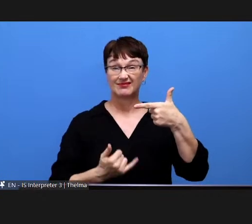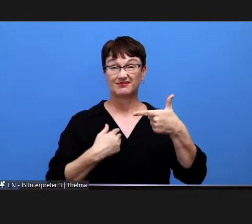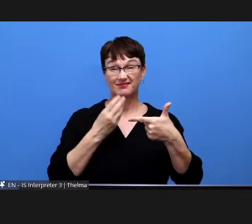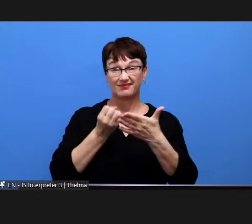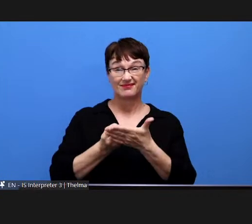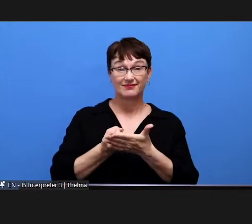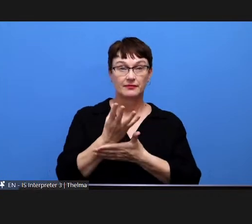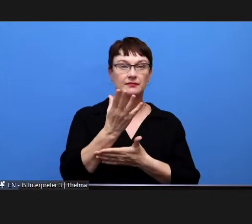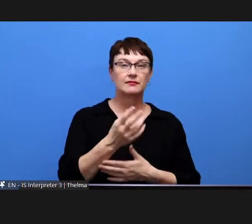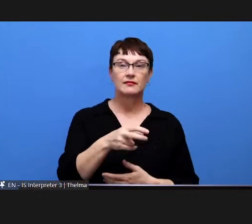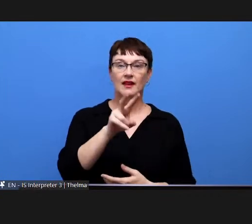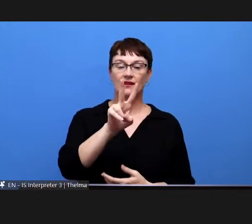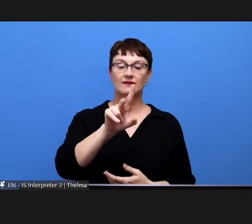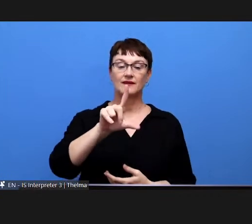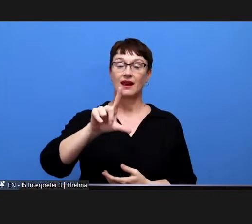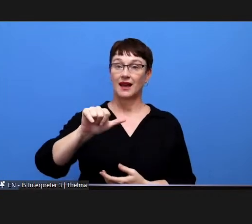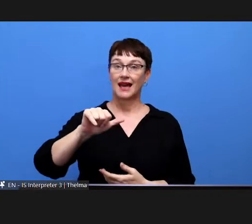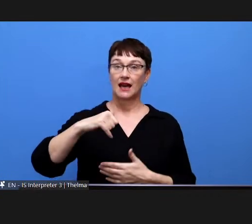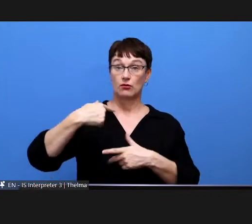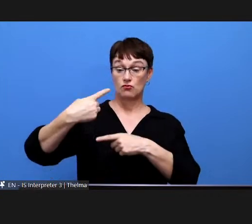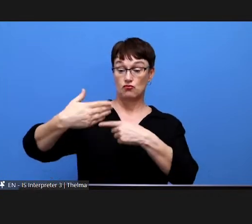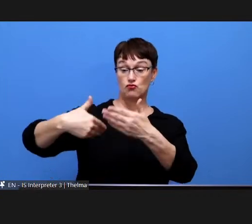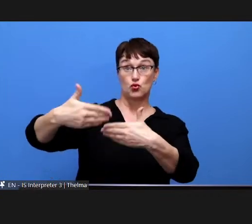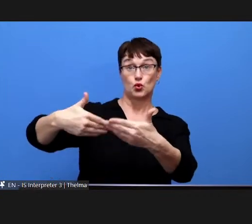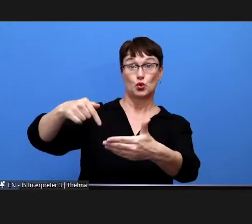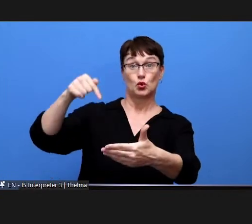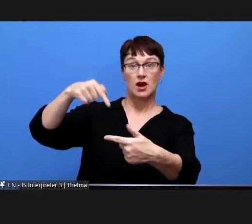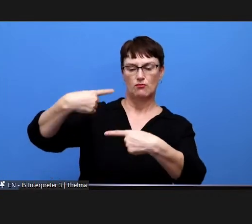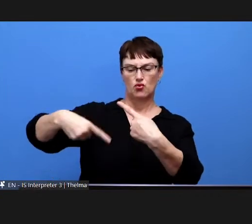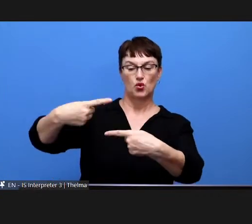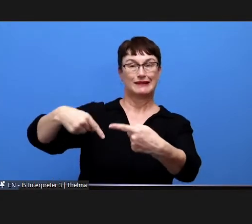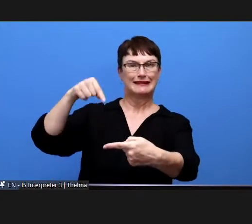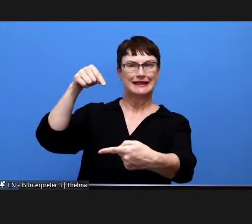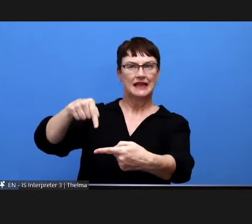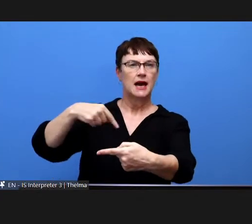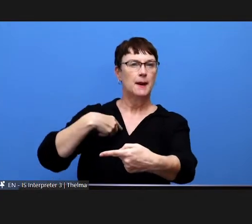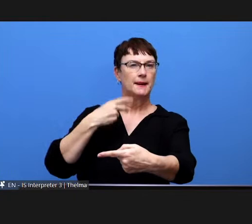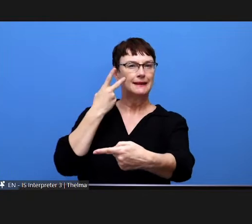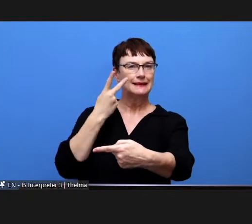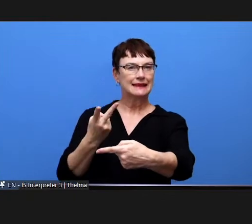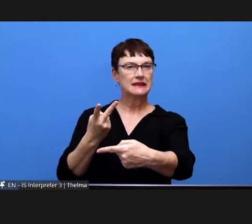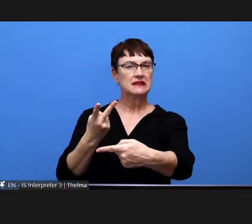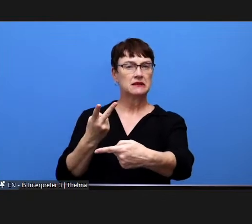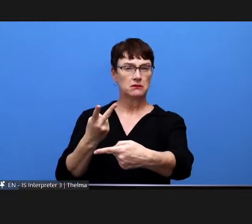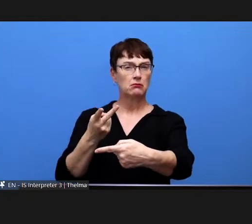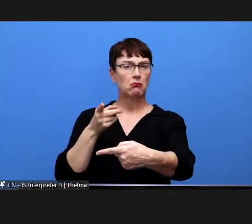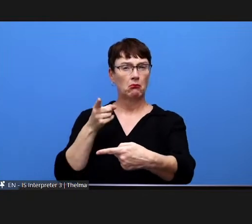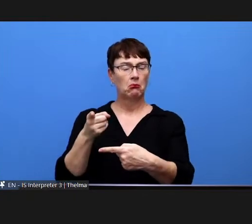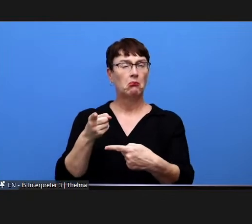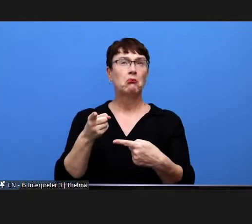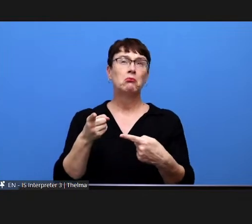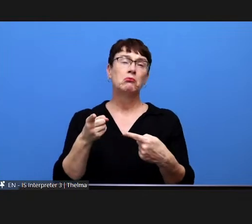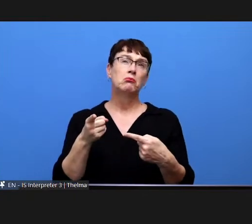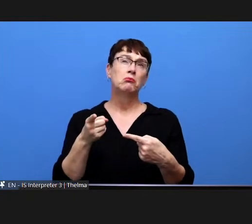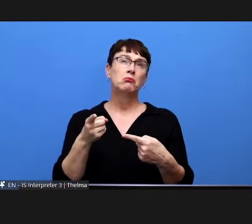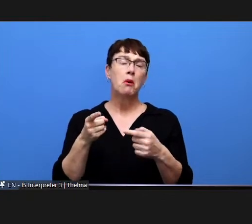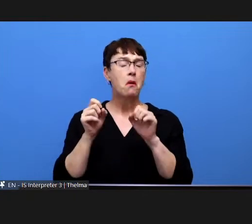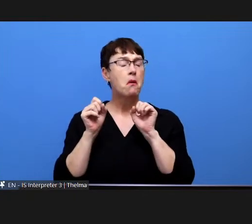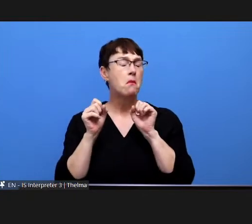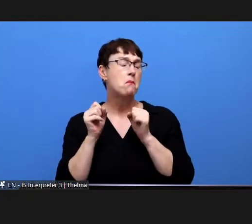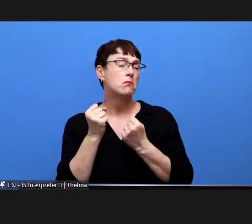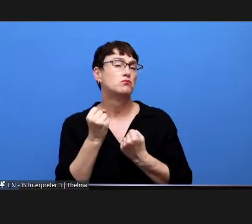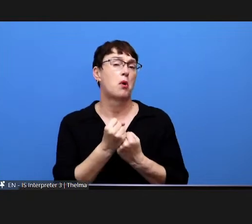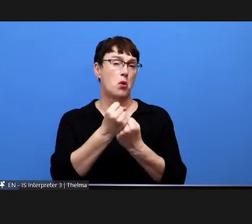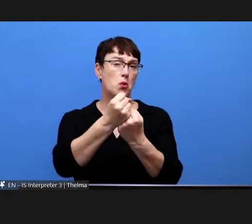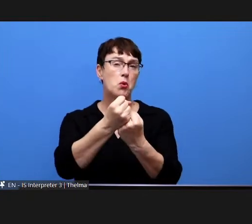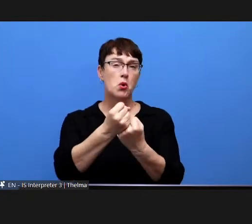a supranational perspective. But as I say at the beginning, the main issue of assessing how